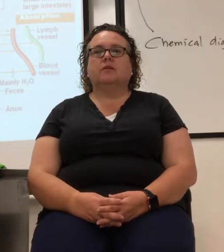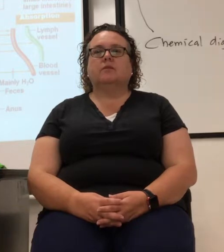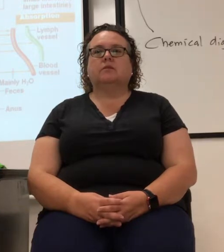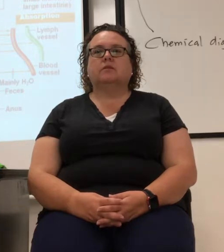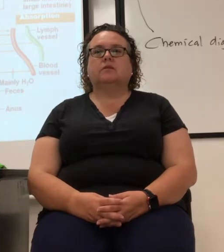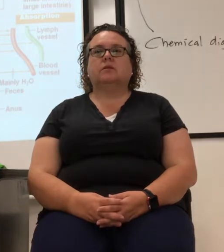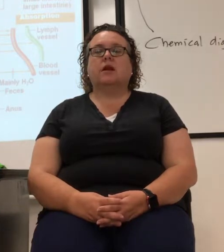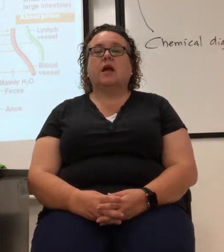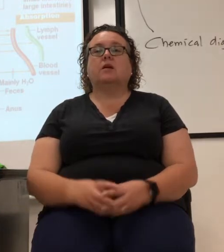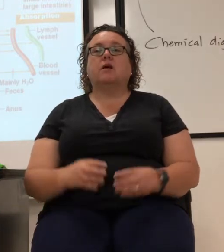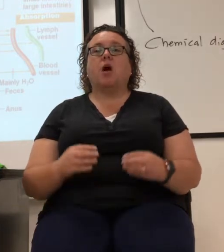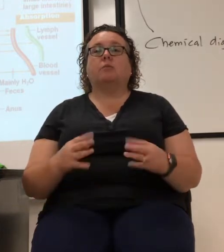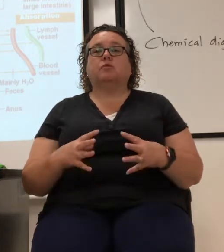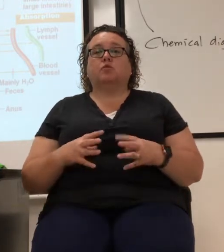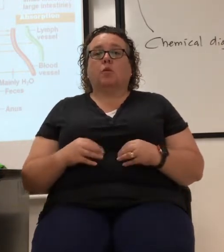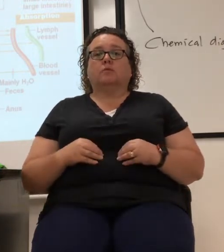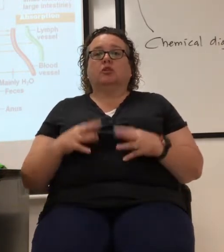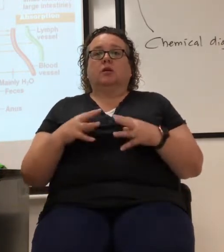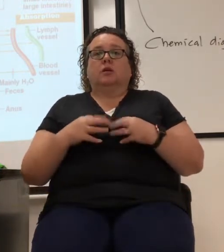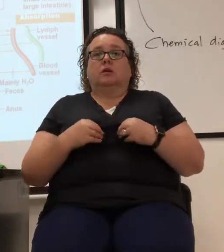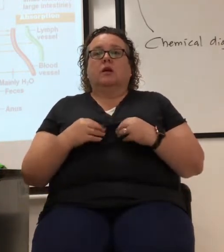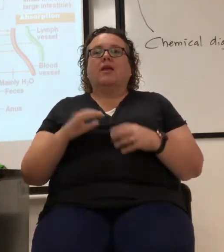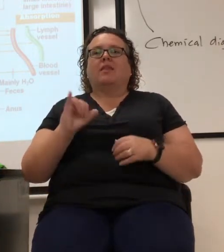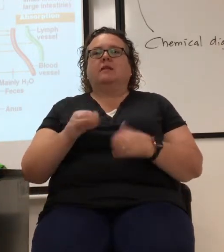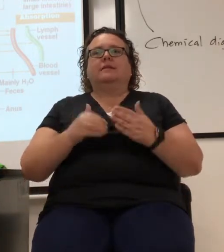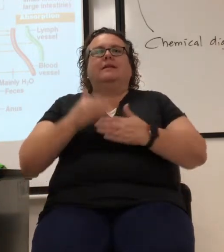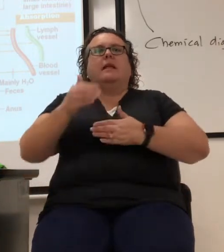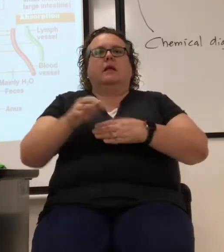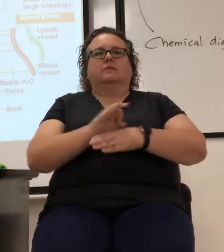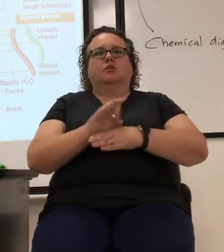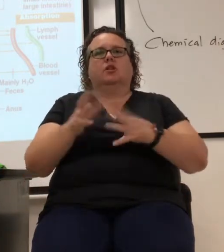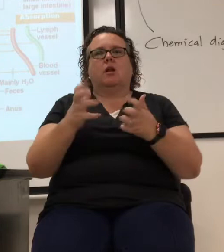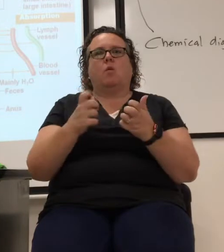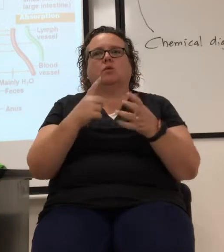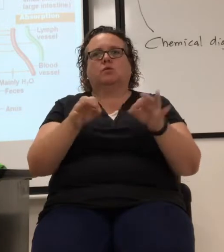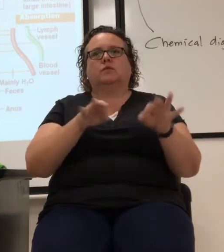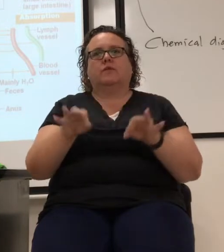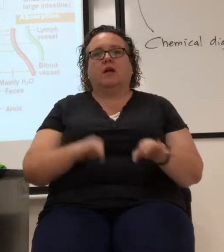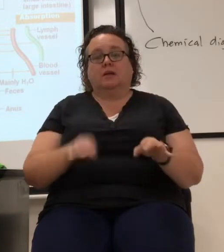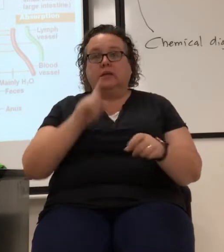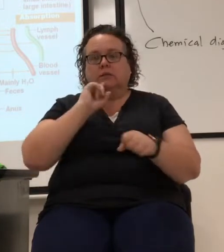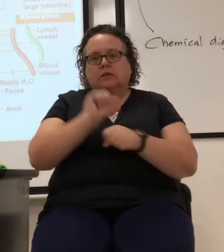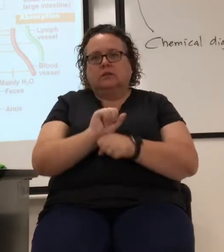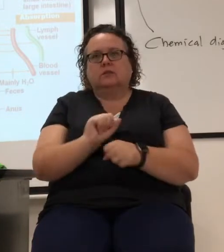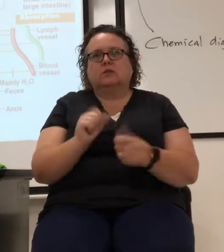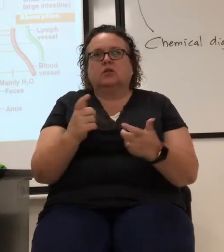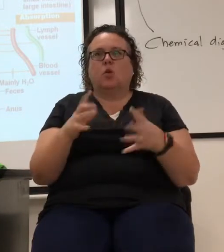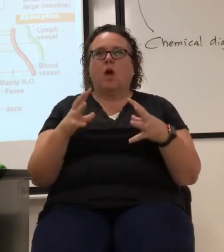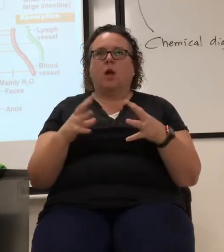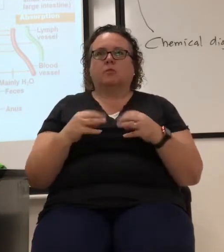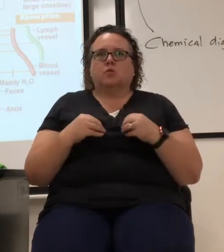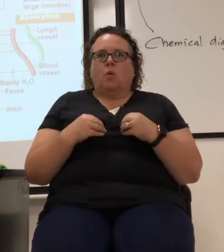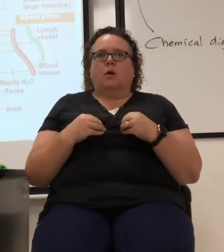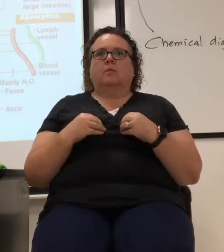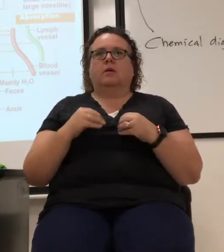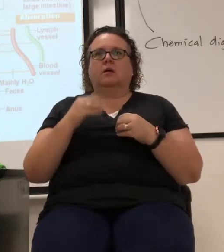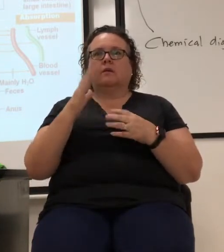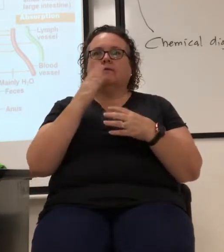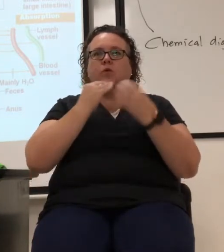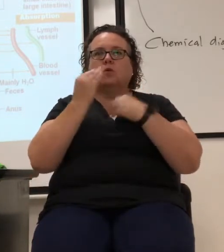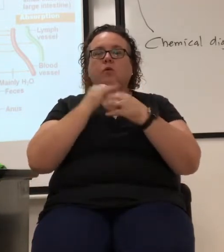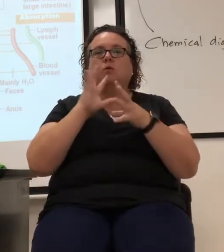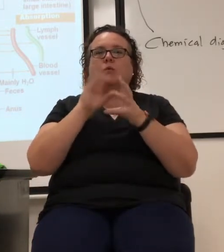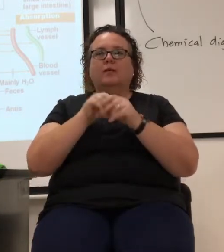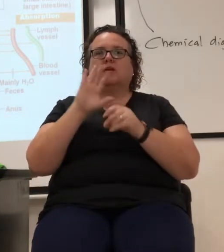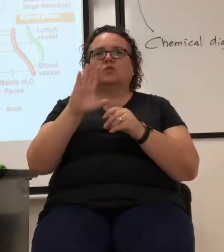And absorption is the next function I want to define. It is what it is. You absorb the food into the bloodstream or